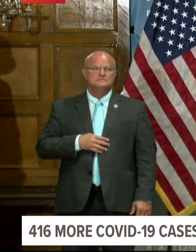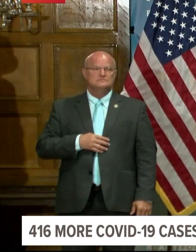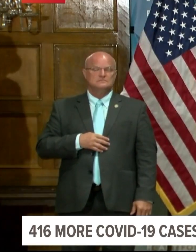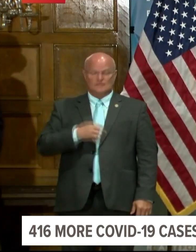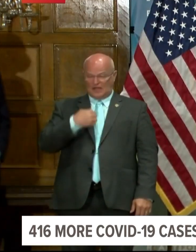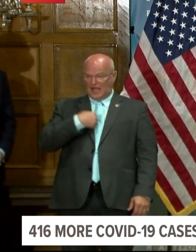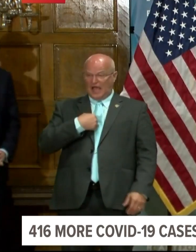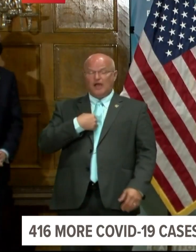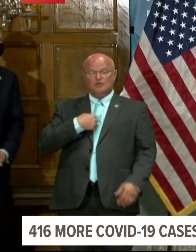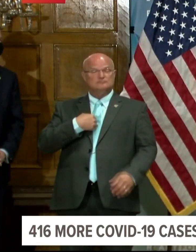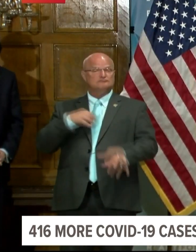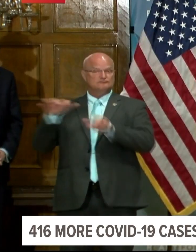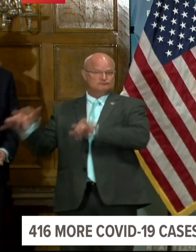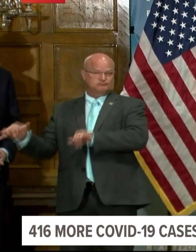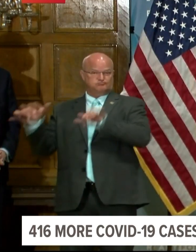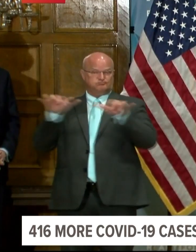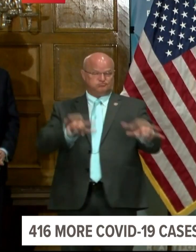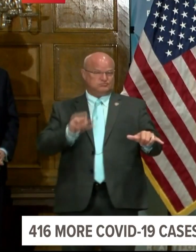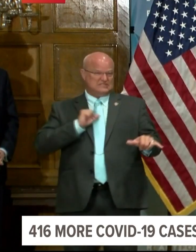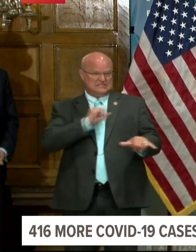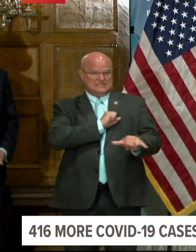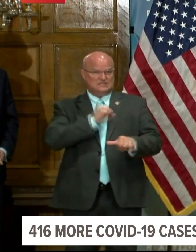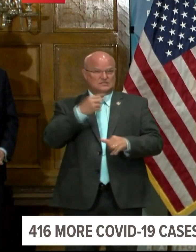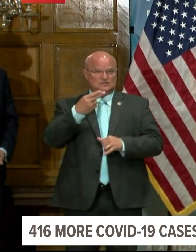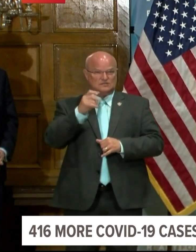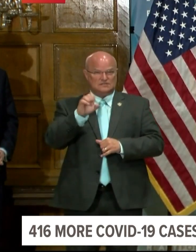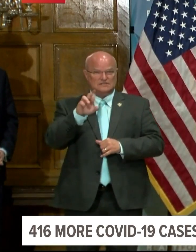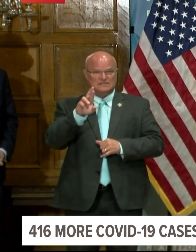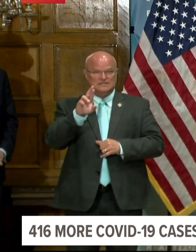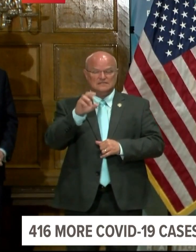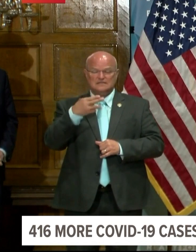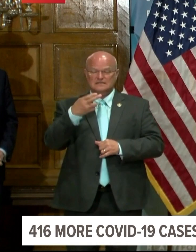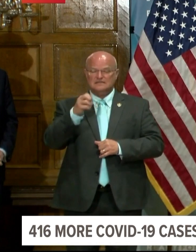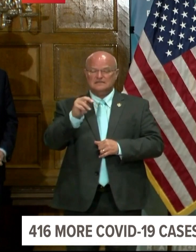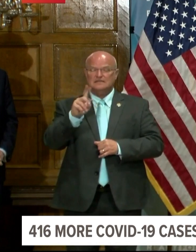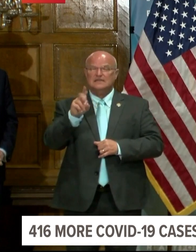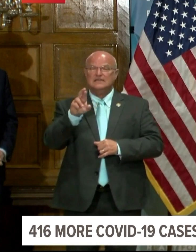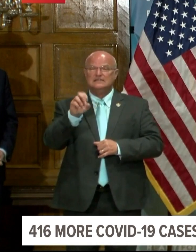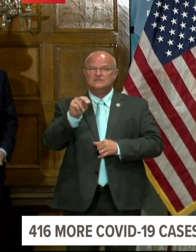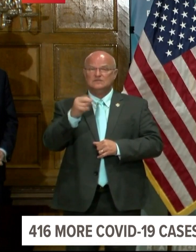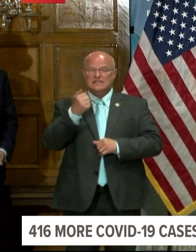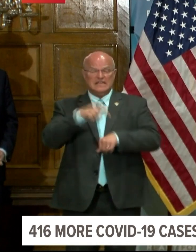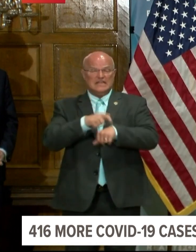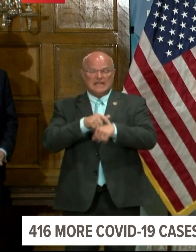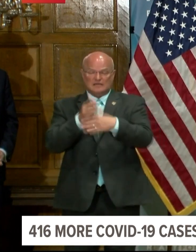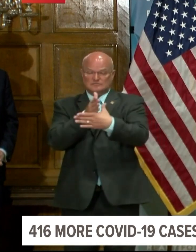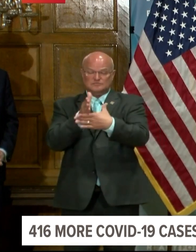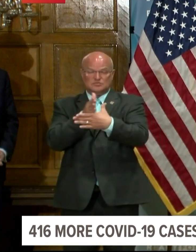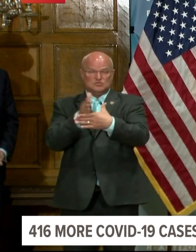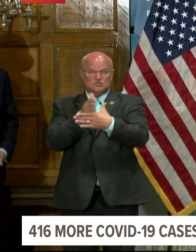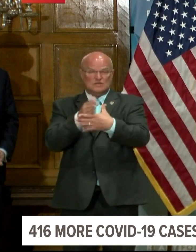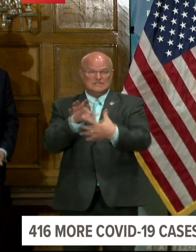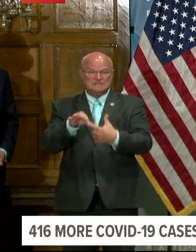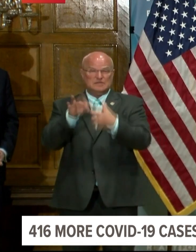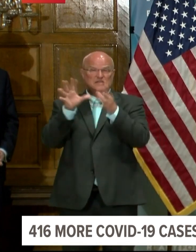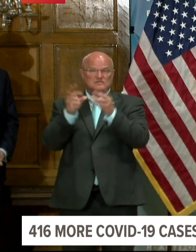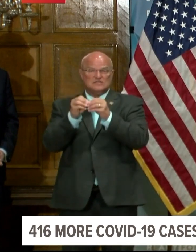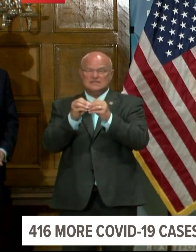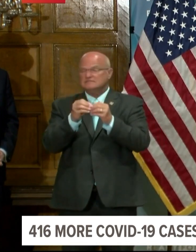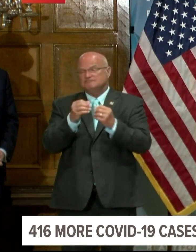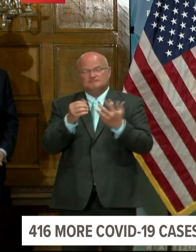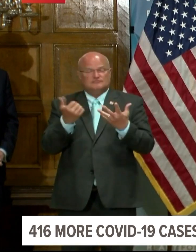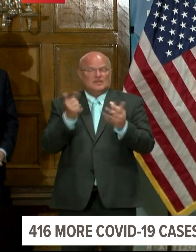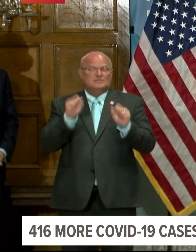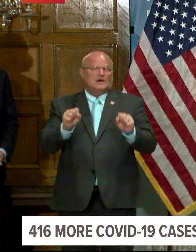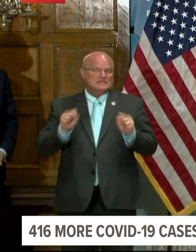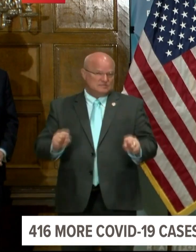I would echo Senator Henrik's comments. There's always, anytime during the interim, there's always going to be discussion about the